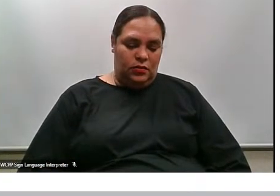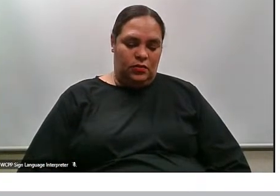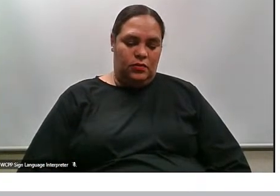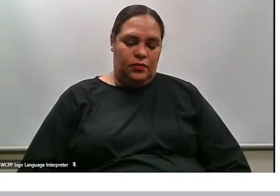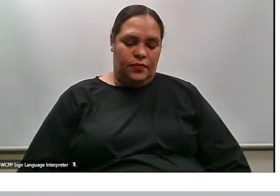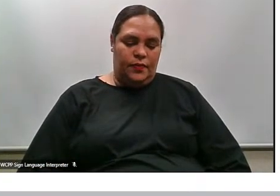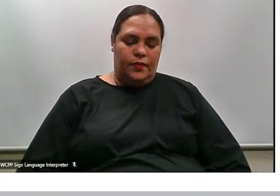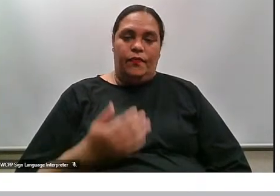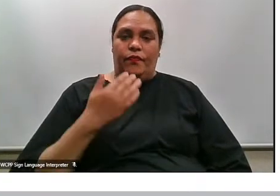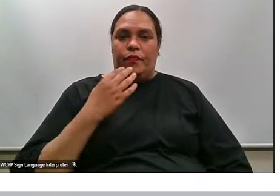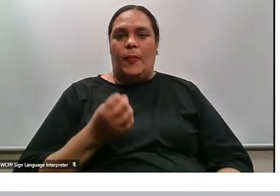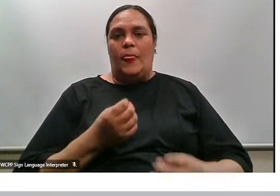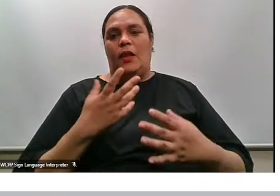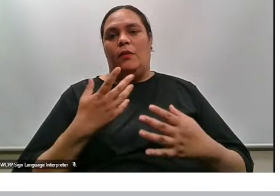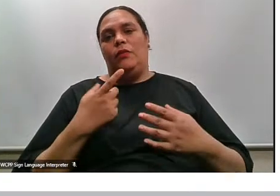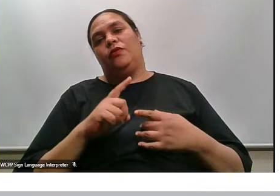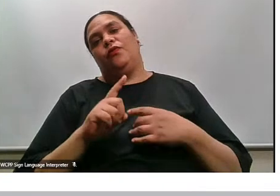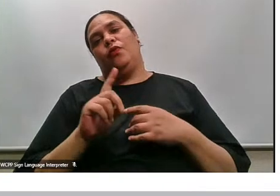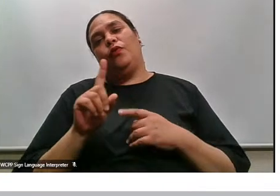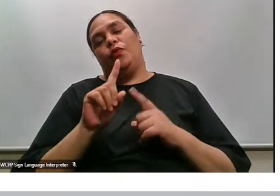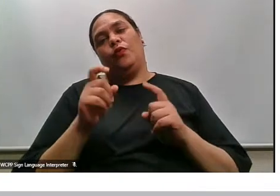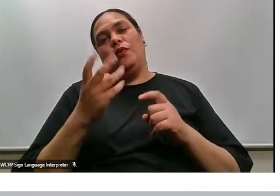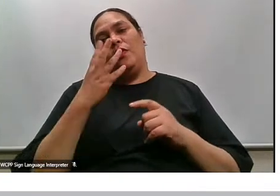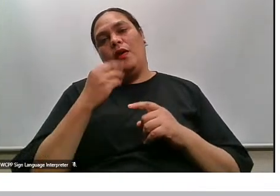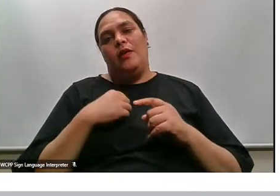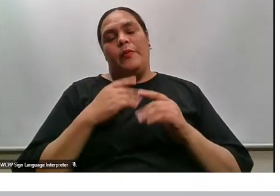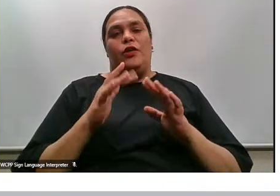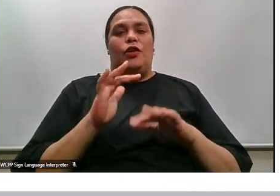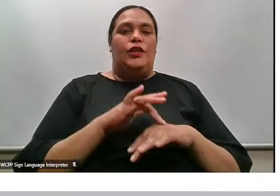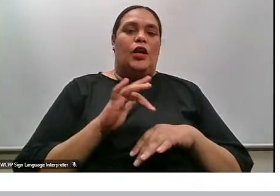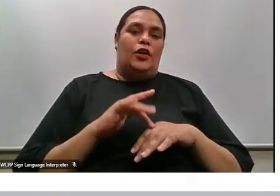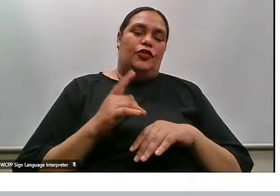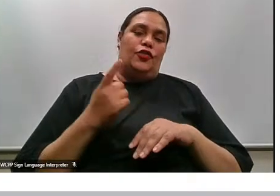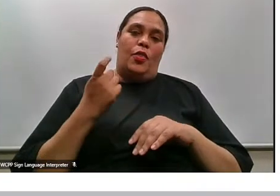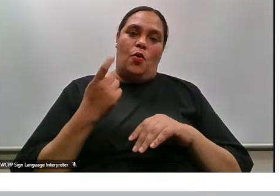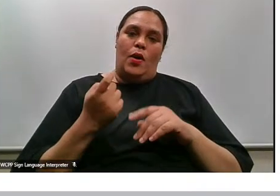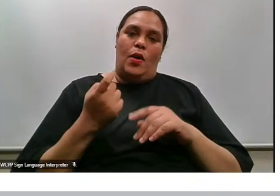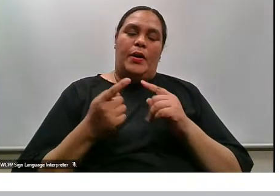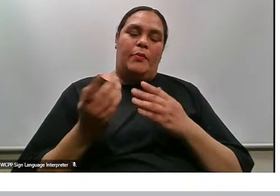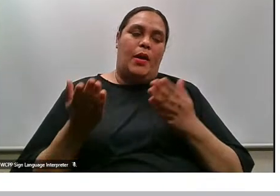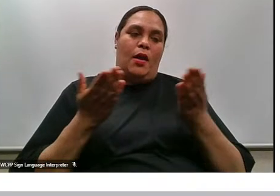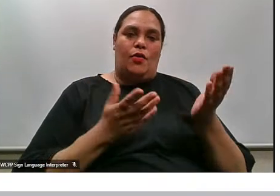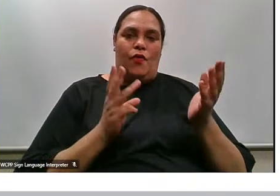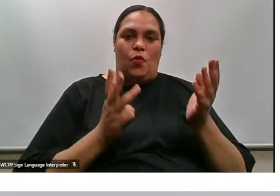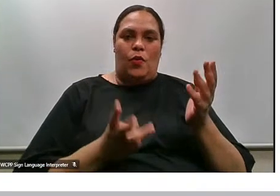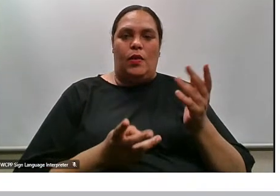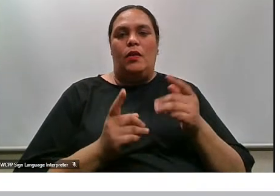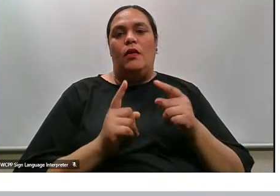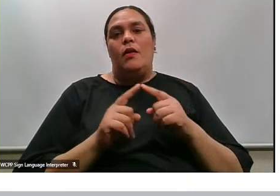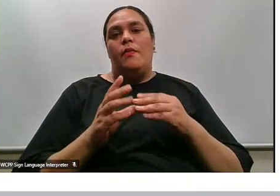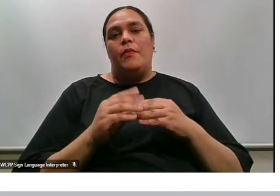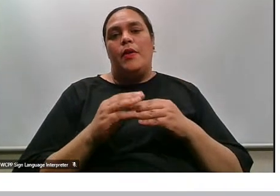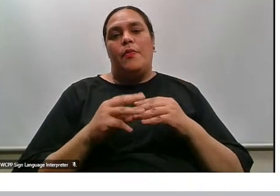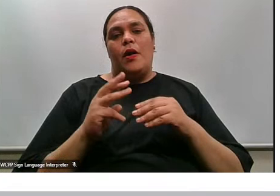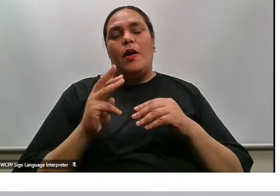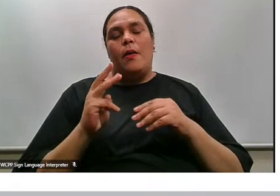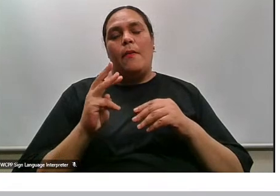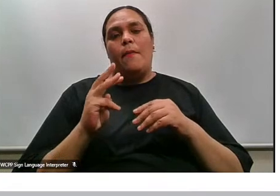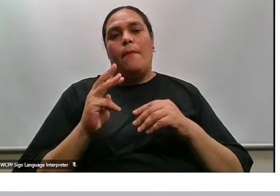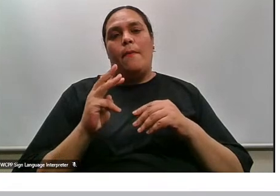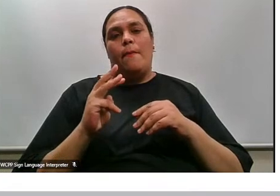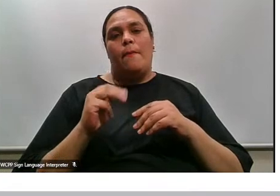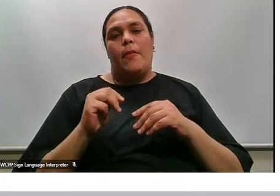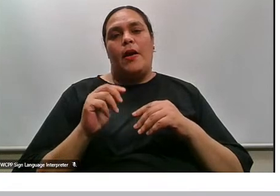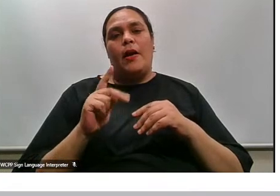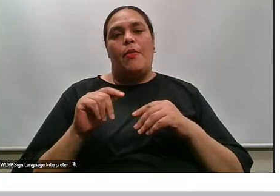Thank you so much for the questions. I will just touch on the one and then I will hand over. Member Makamba Pocha, in terms